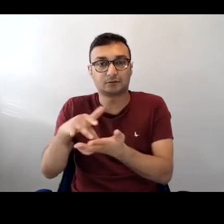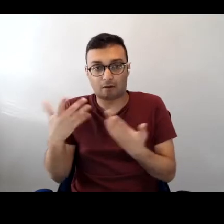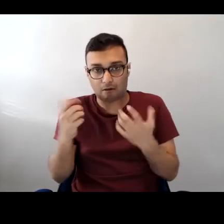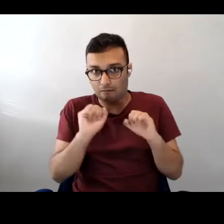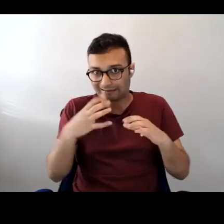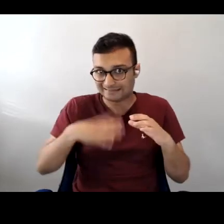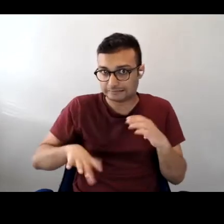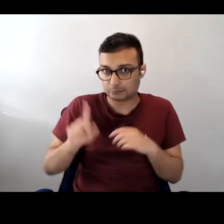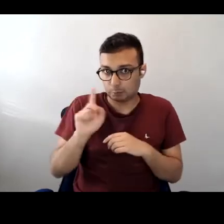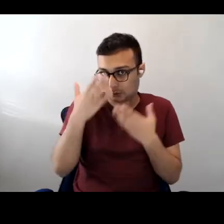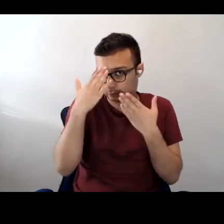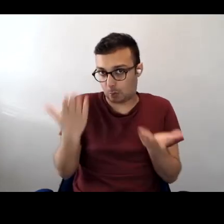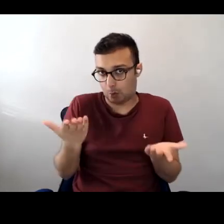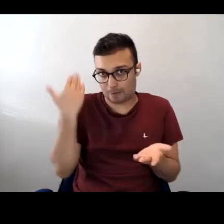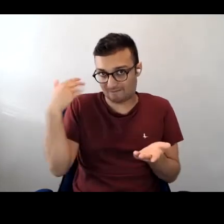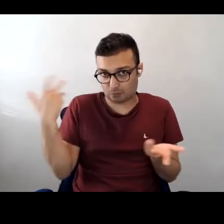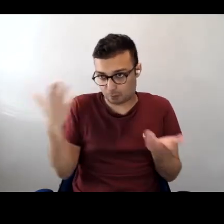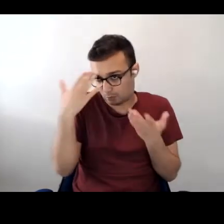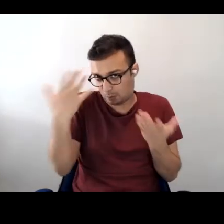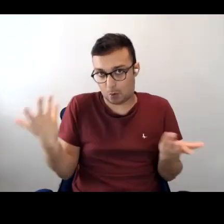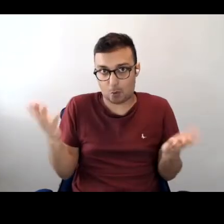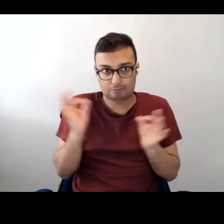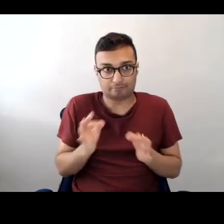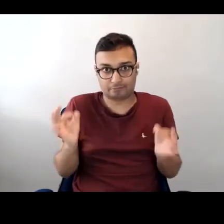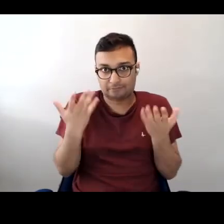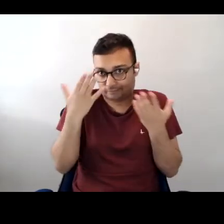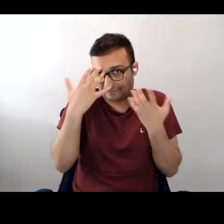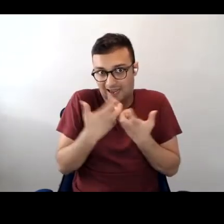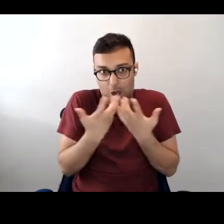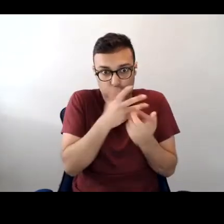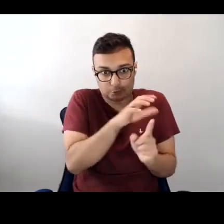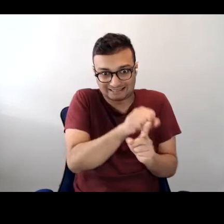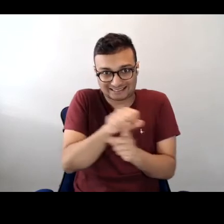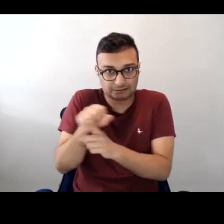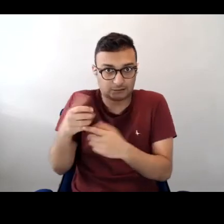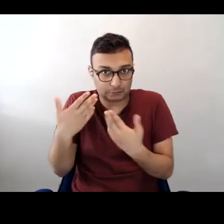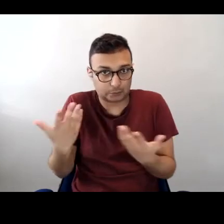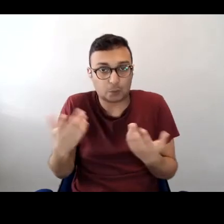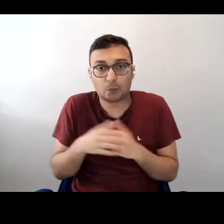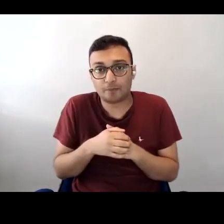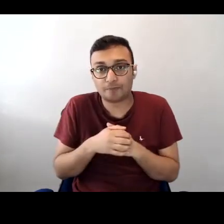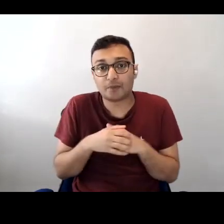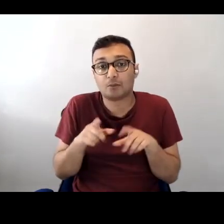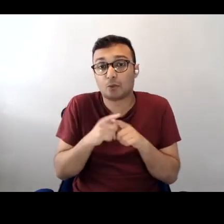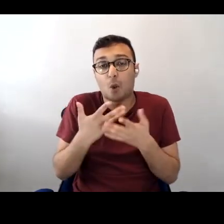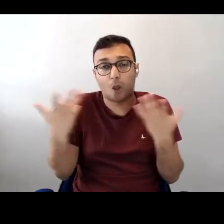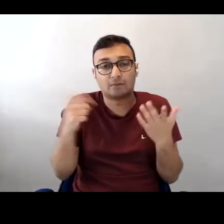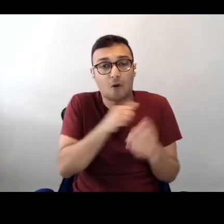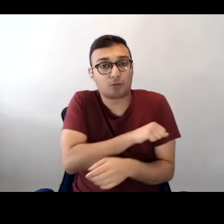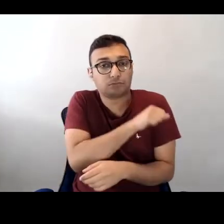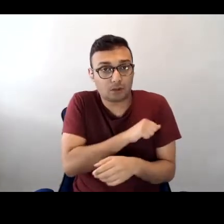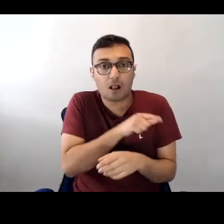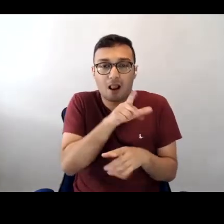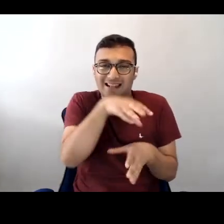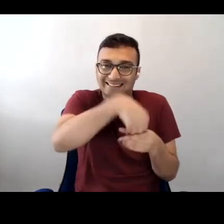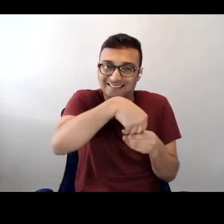other health facilities, especially hospitals, those who are providing assistive technology or rehabilitation service